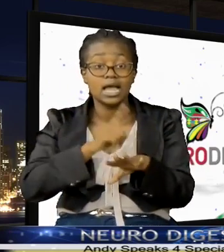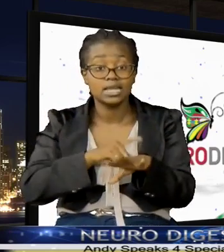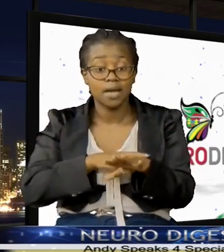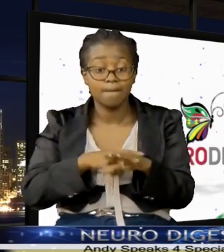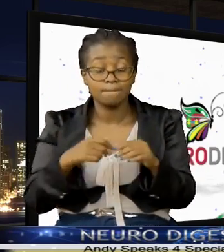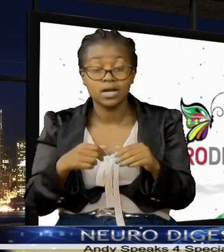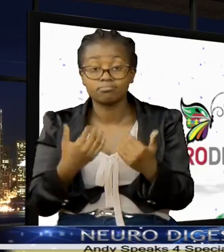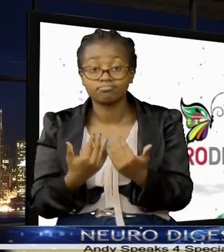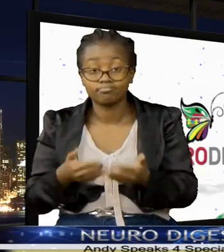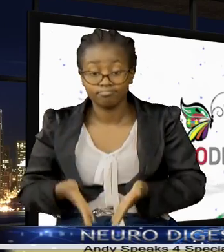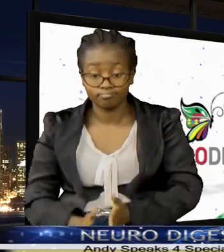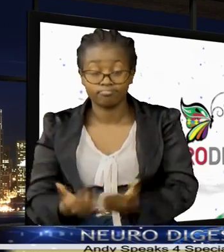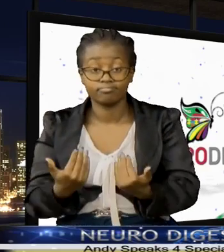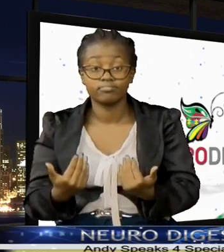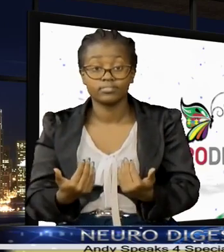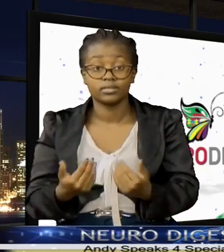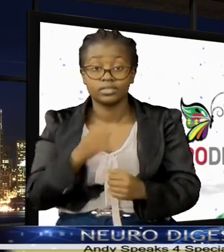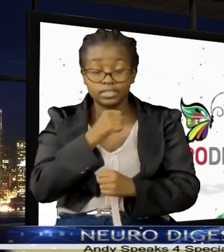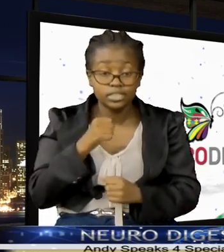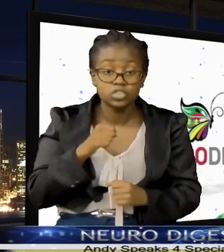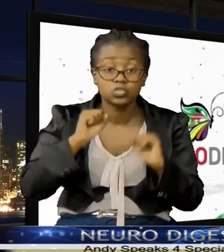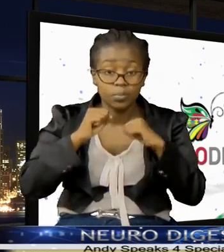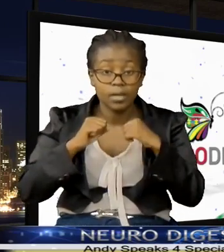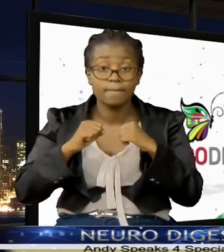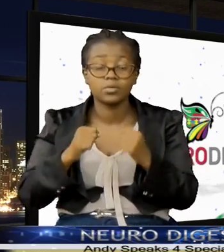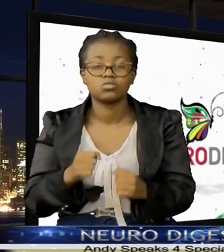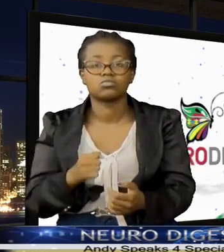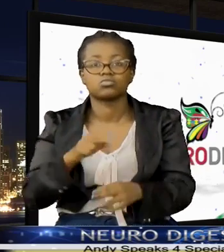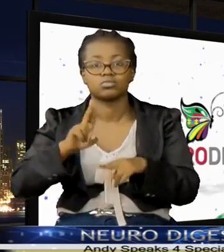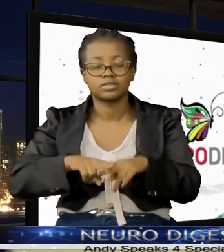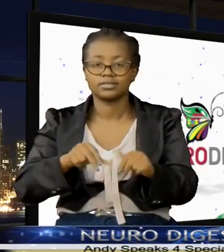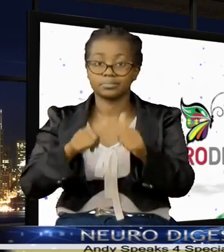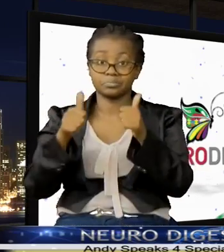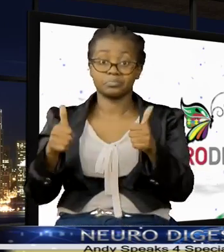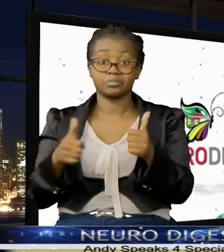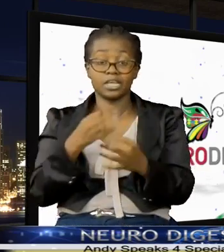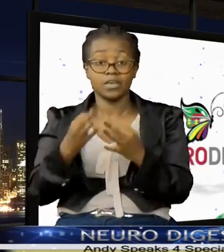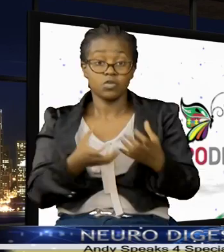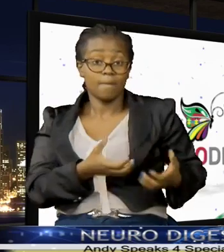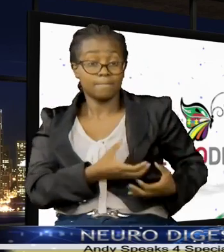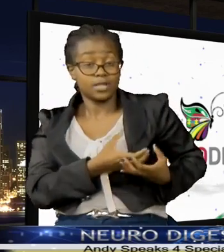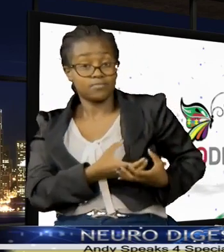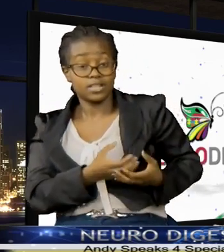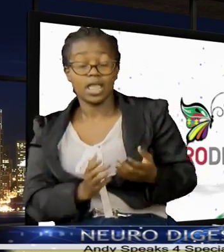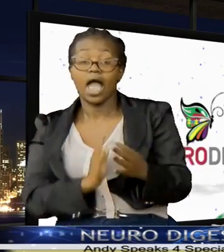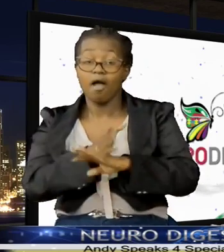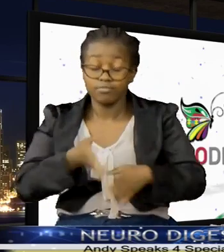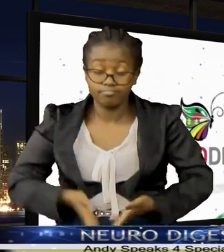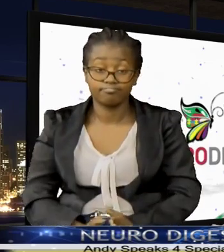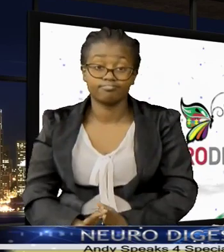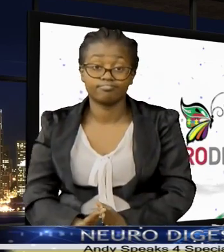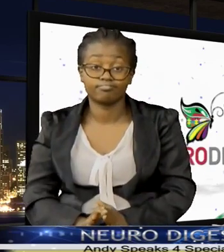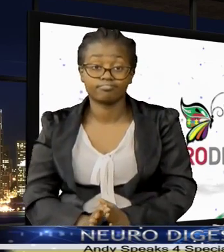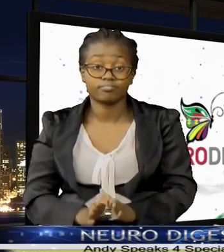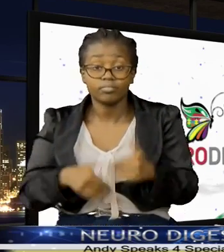is born, by a certain age, they should be able to sit up straight. When you're breastfeeding your child after delivery,